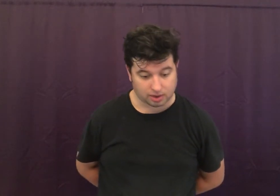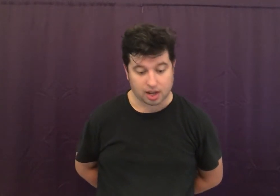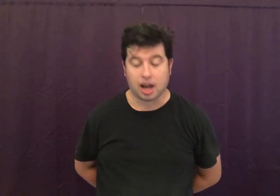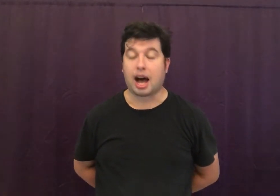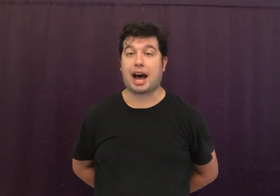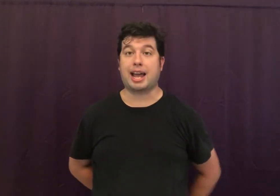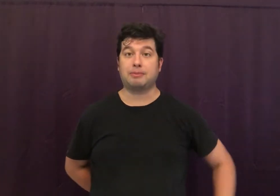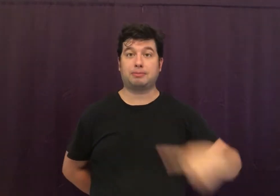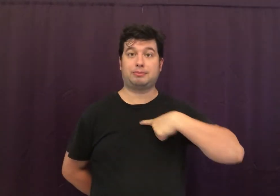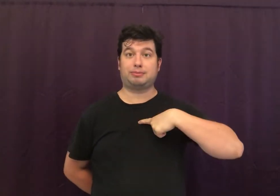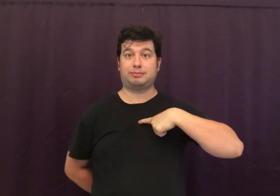I.